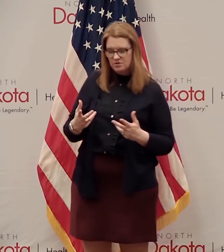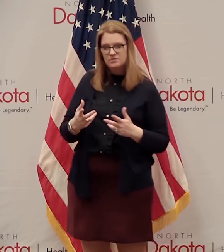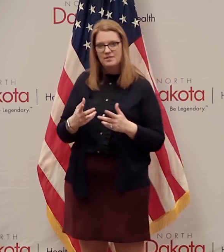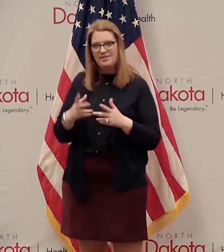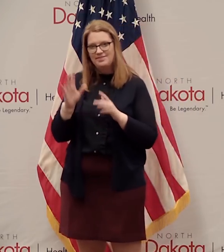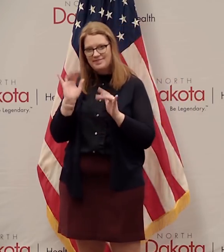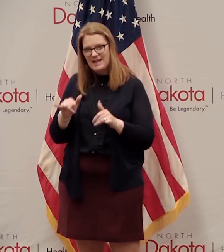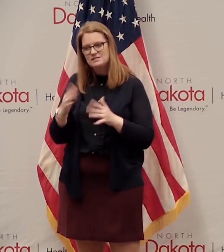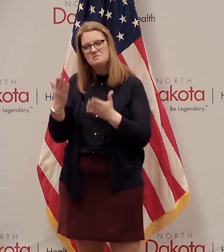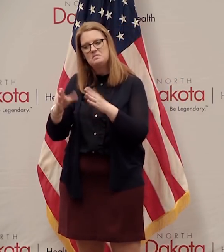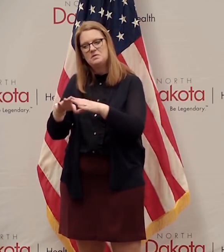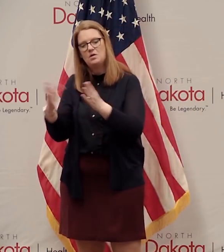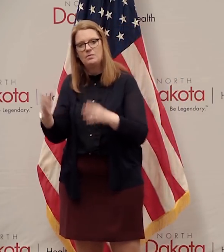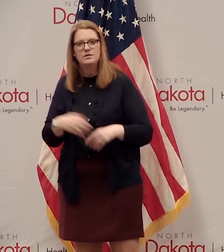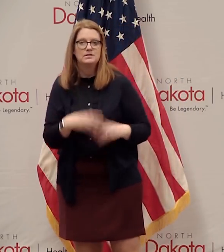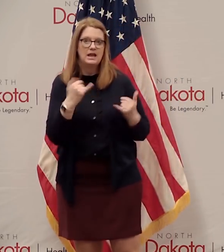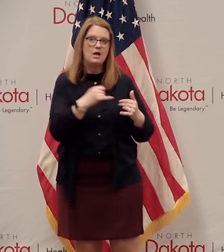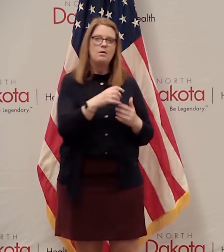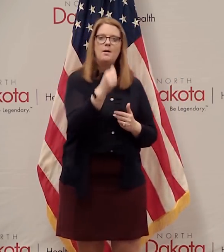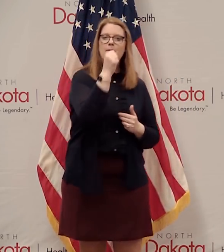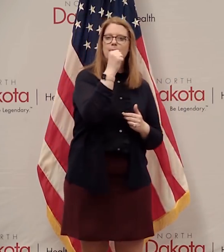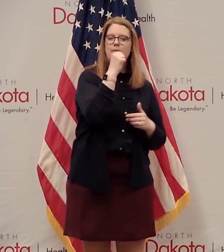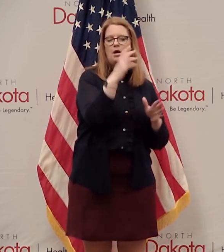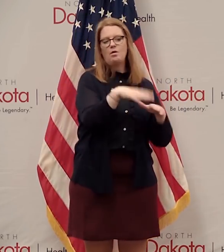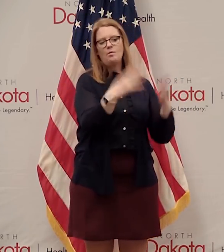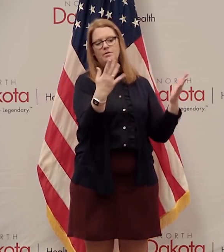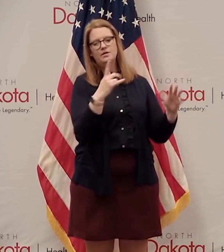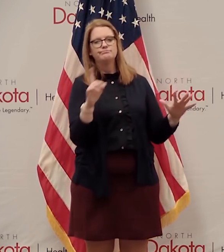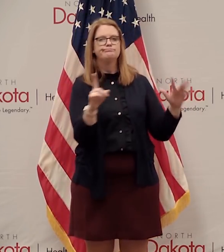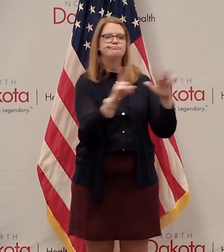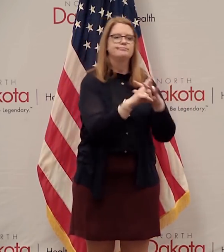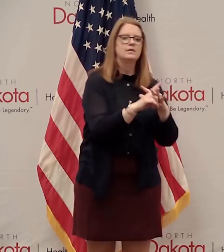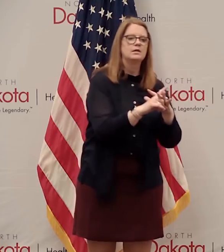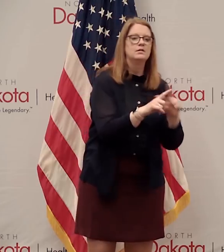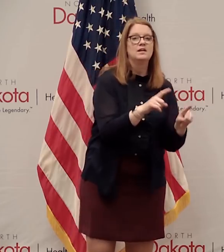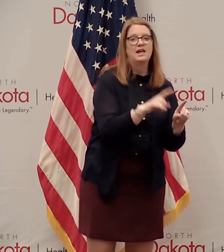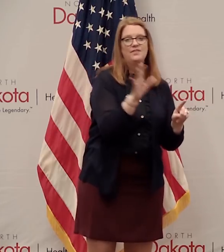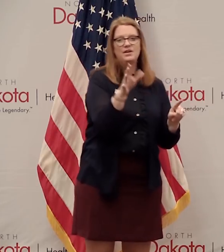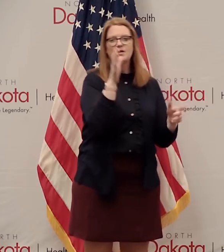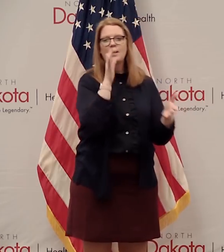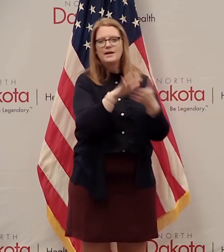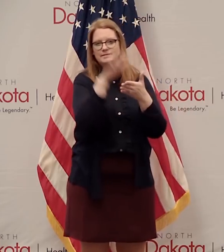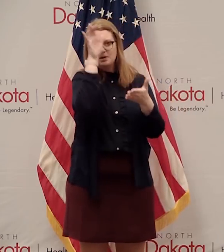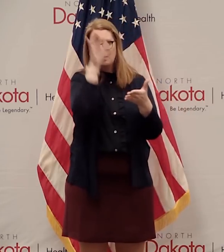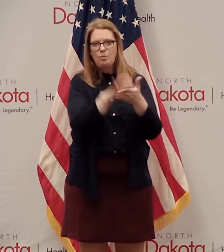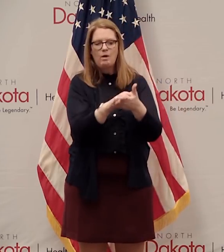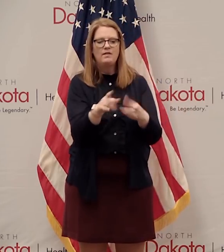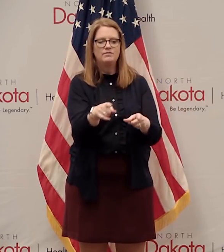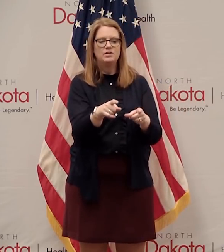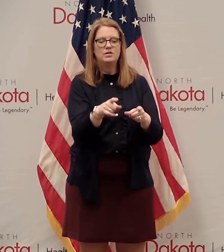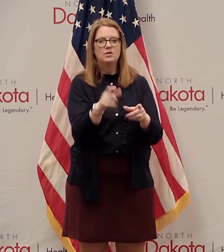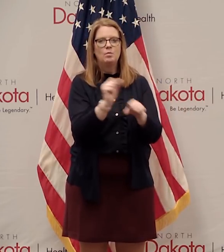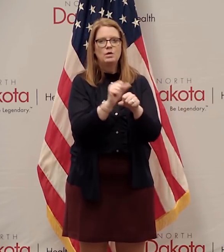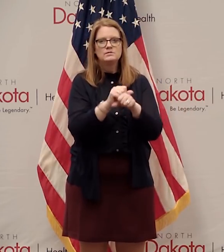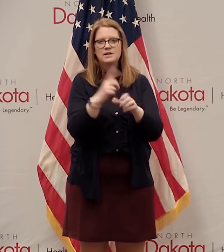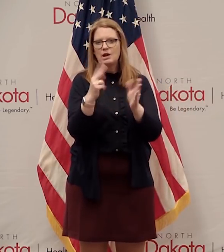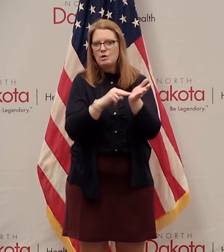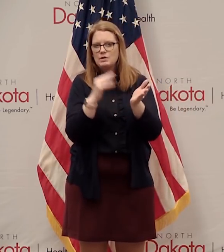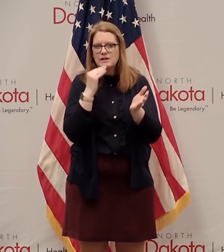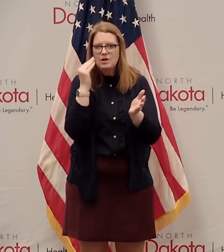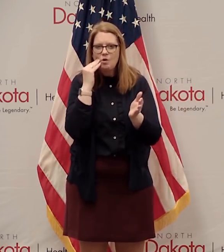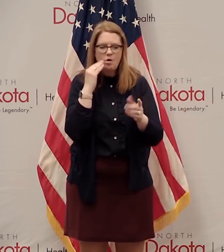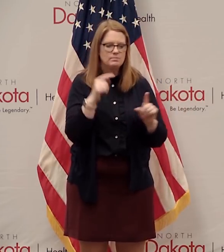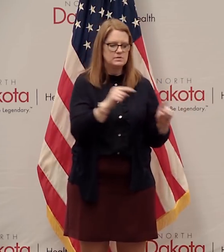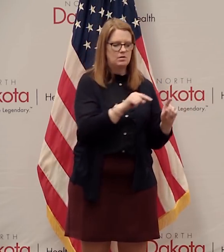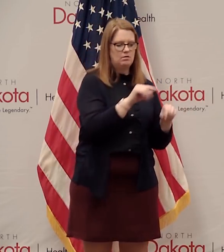then somebody goes home, and then their spouse works for a long-term care facility, and they go in, and then people die. I don't think anybody wants to be part of